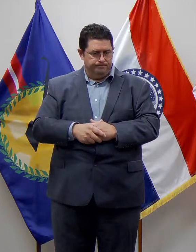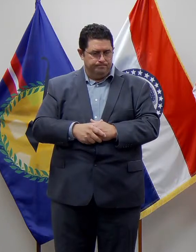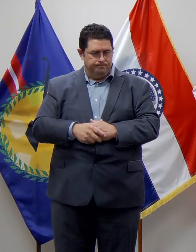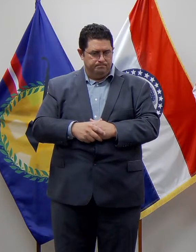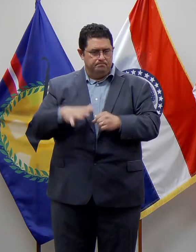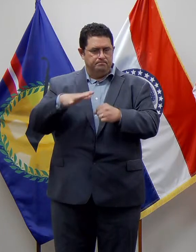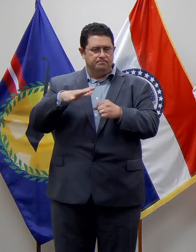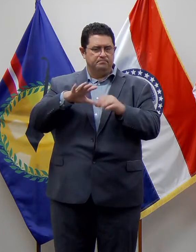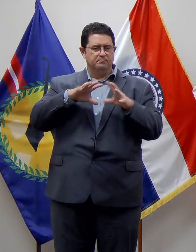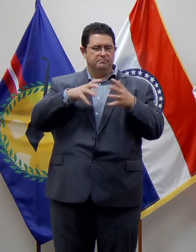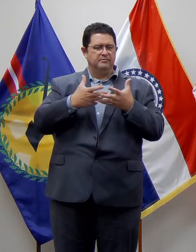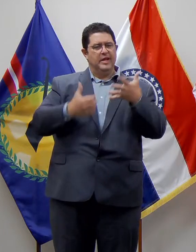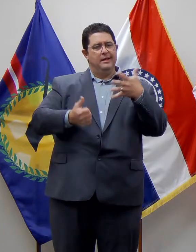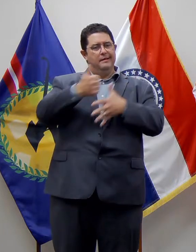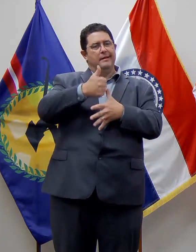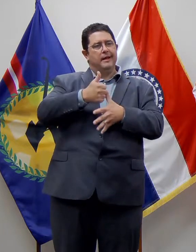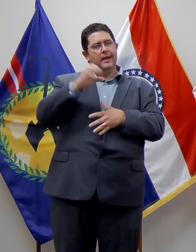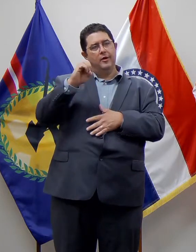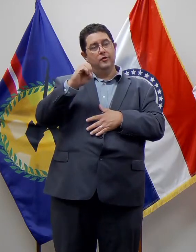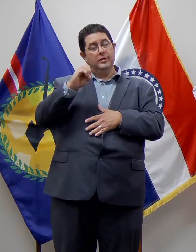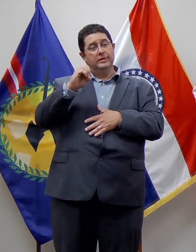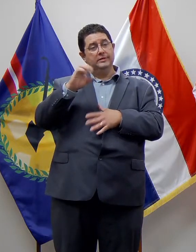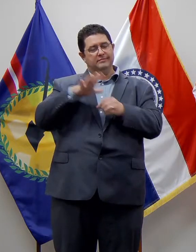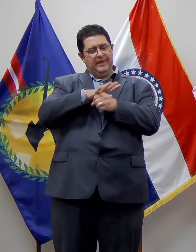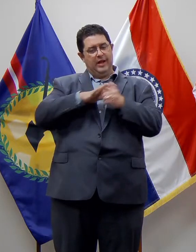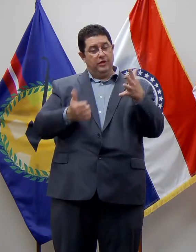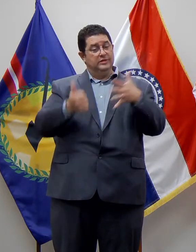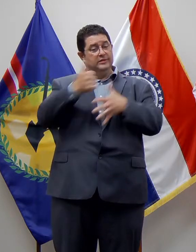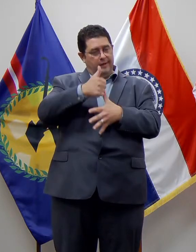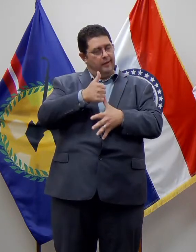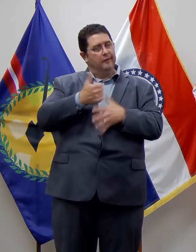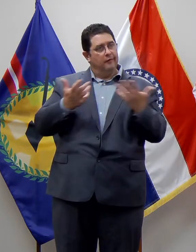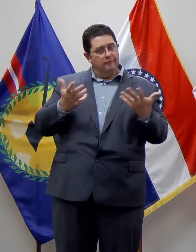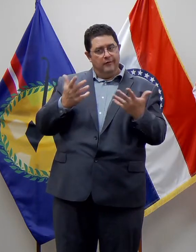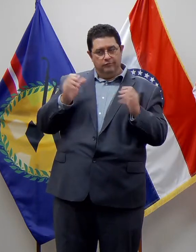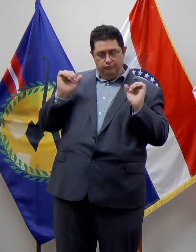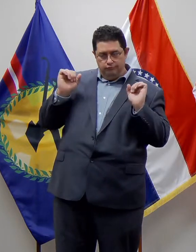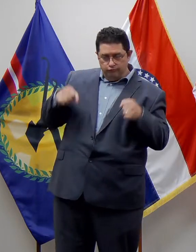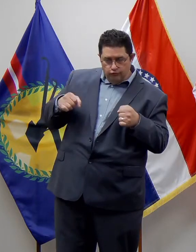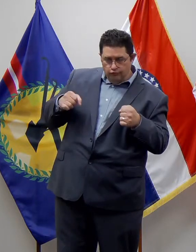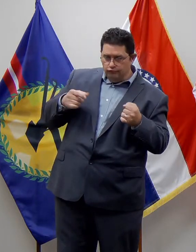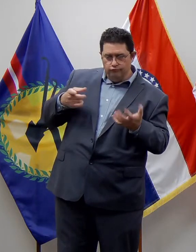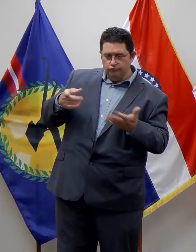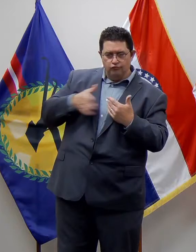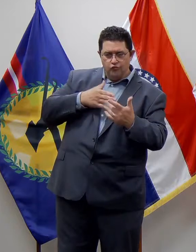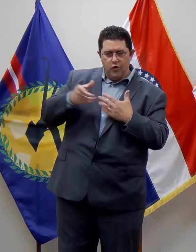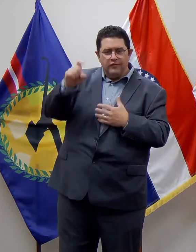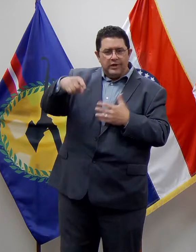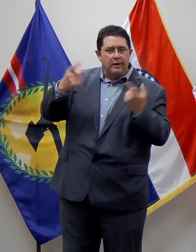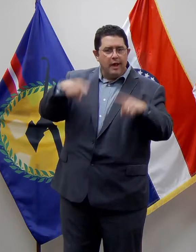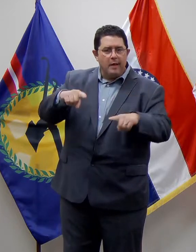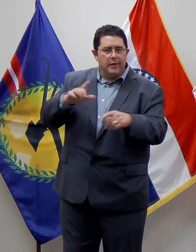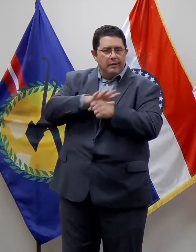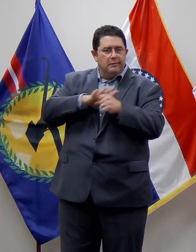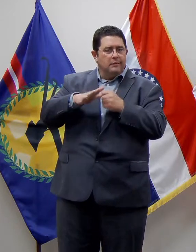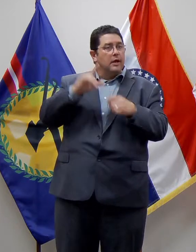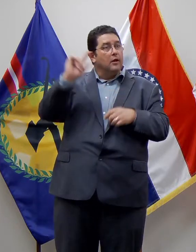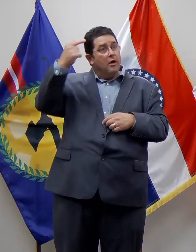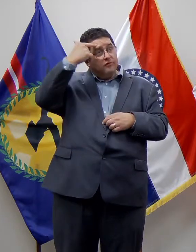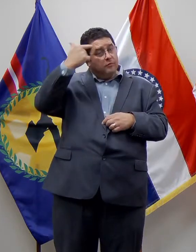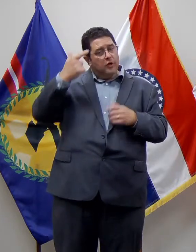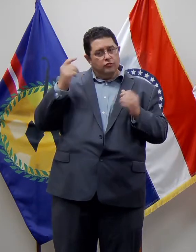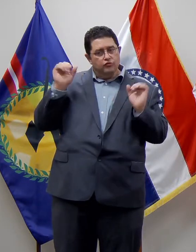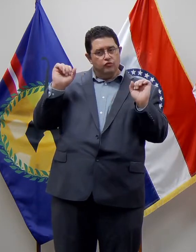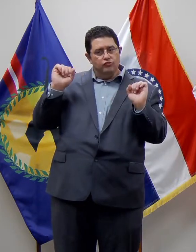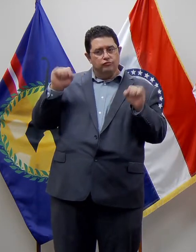county executive can name directors or acting directors to fulfill whatever it needs to happen in county government so county government can